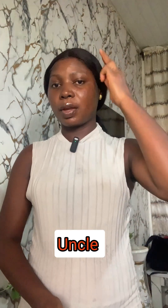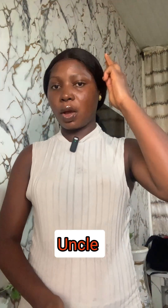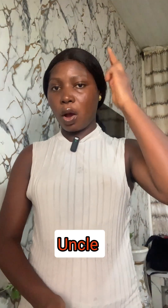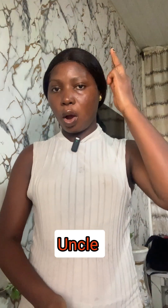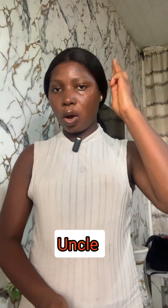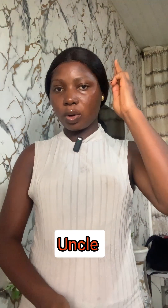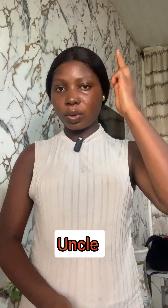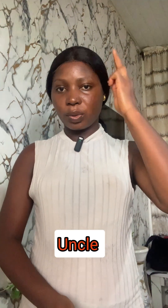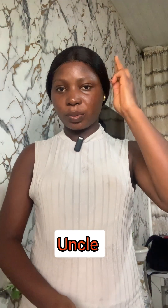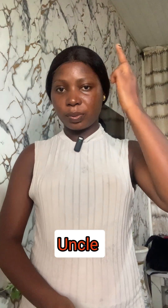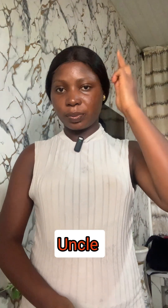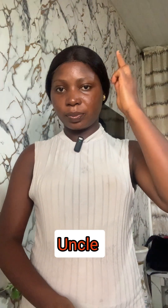Uncle.